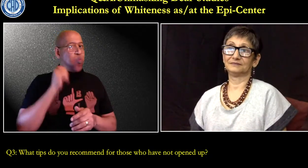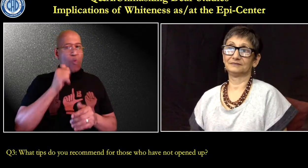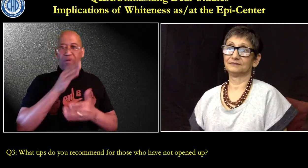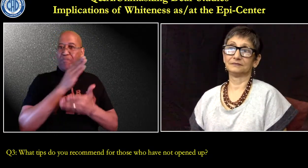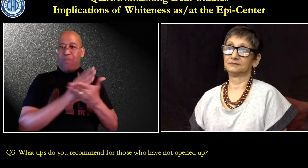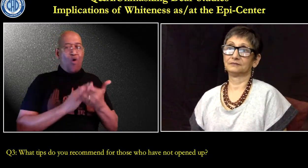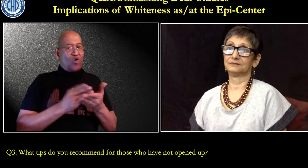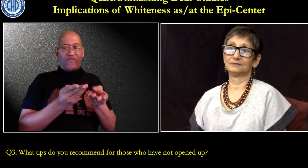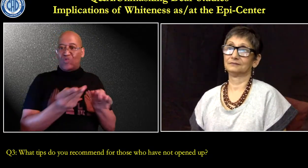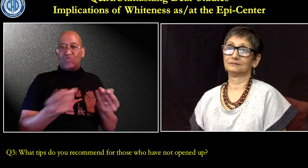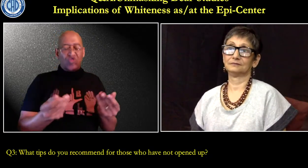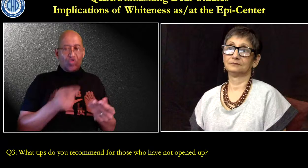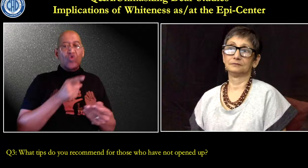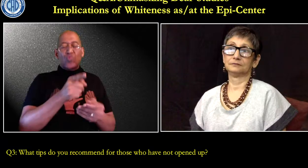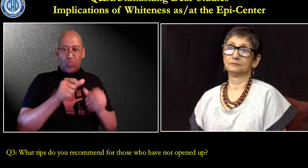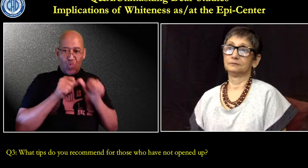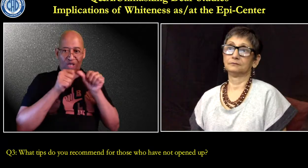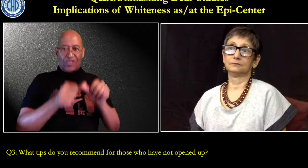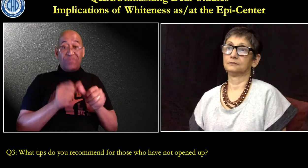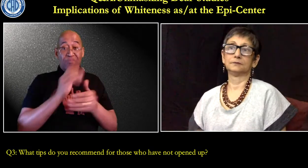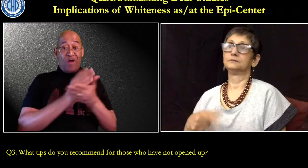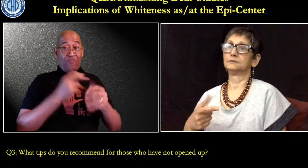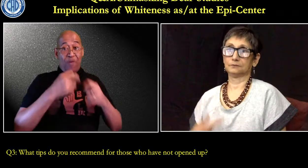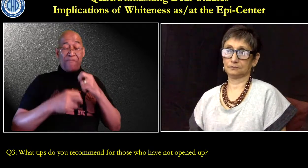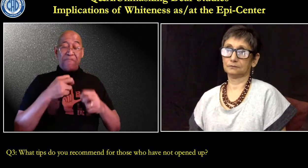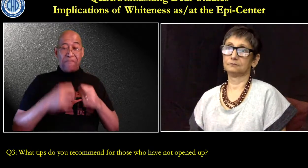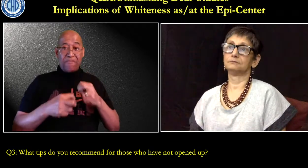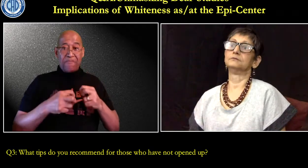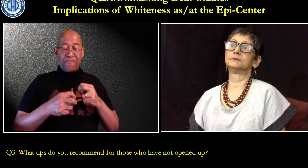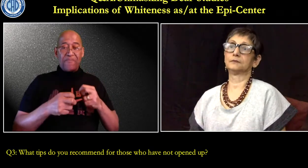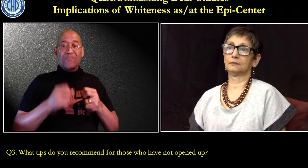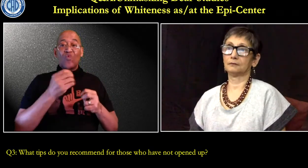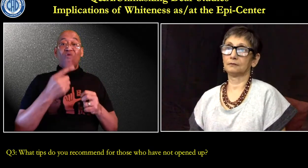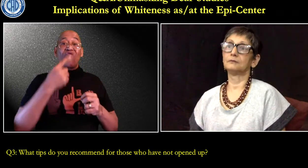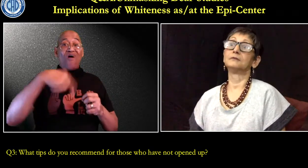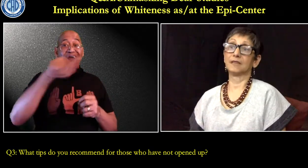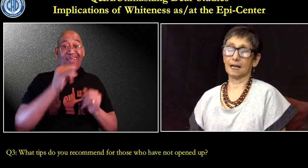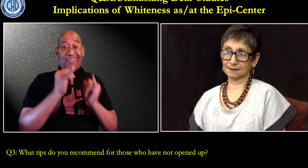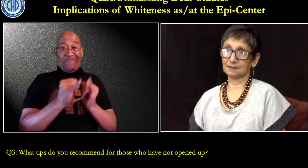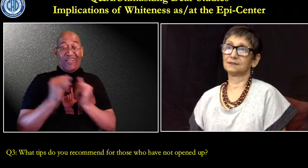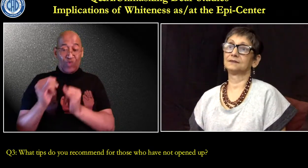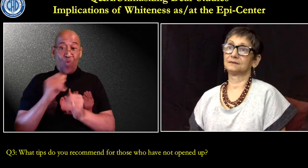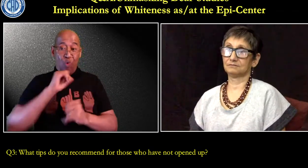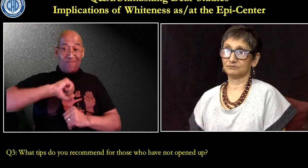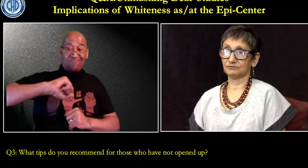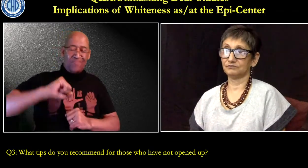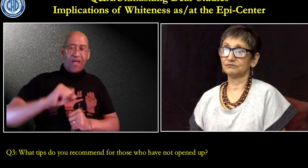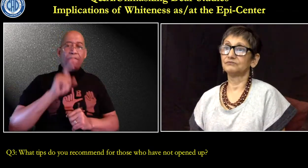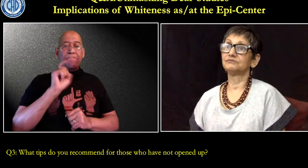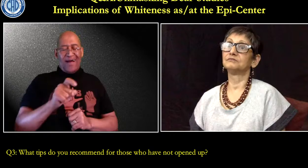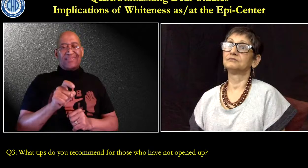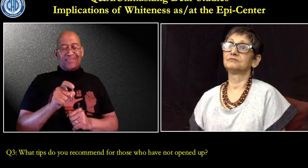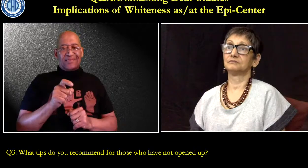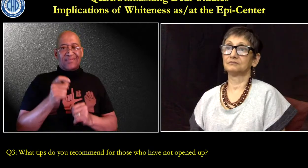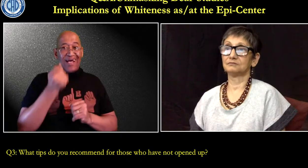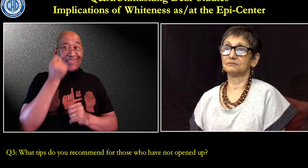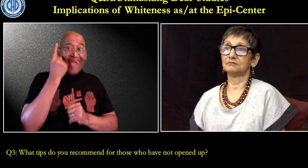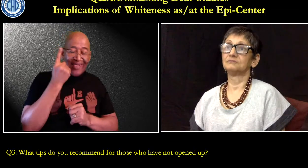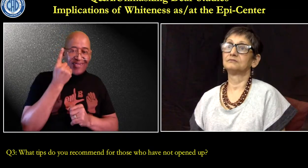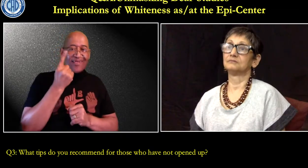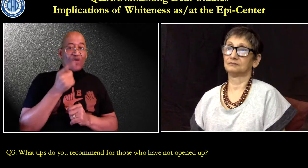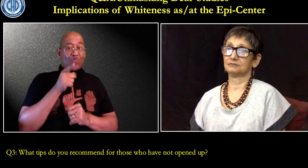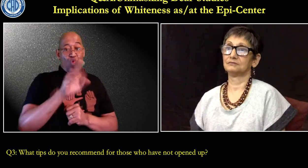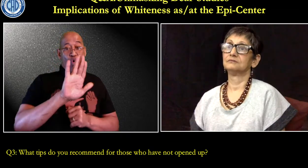not good. But as far as following that, we definitely don't need to do that. It definitely needs to be resolved with that issue. And it comes